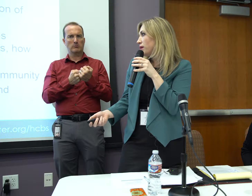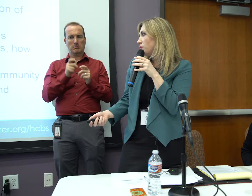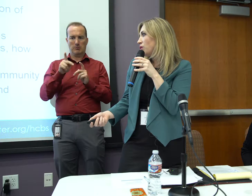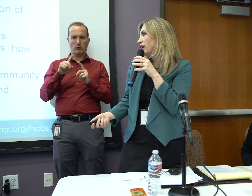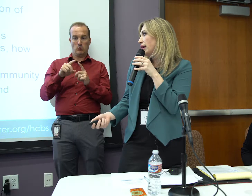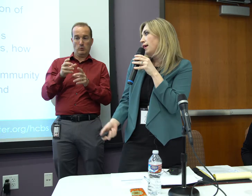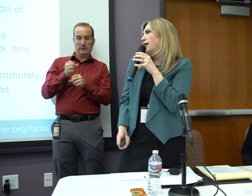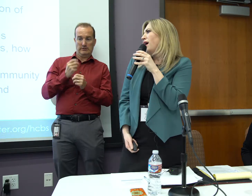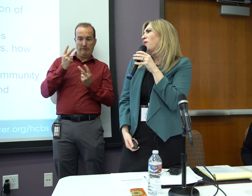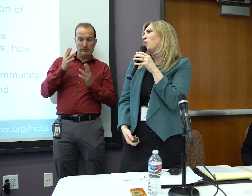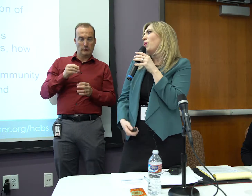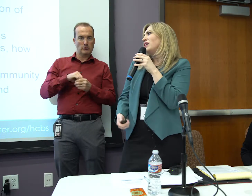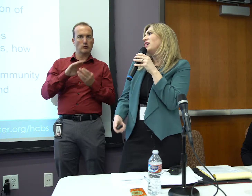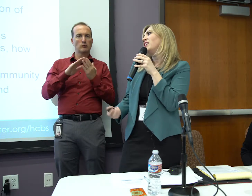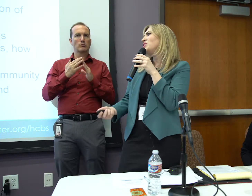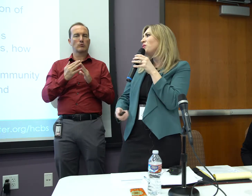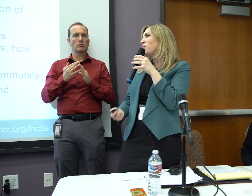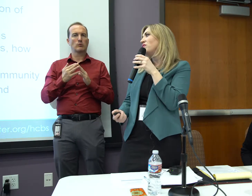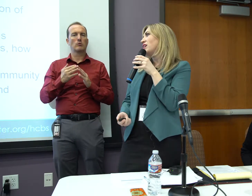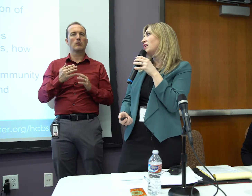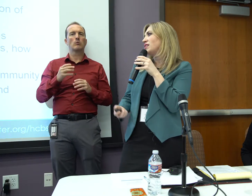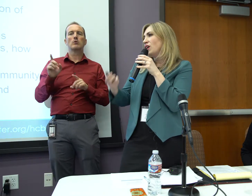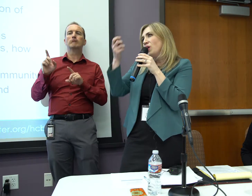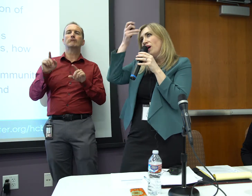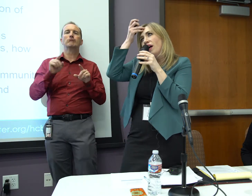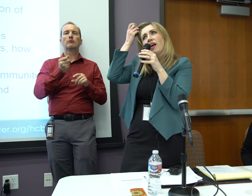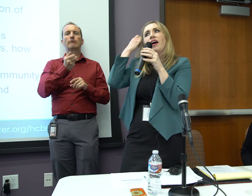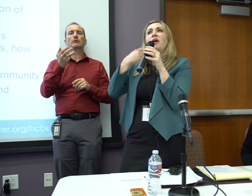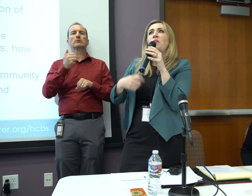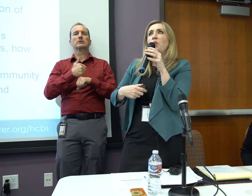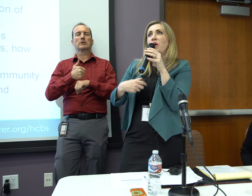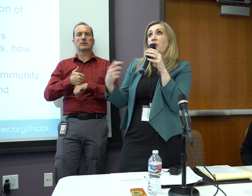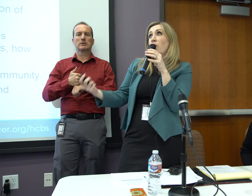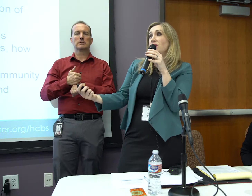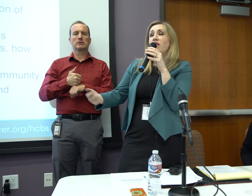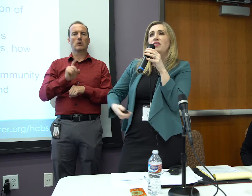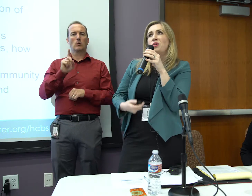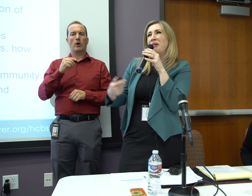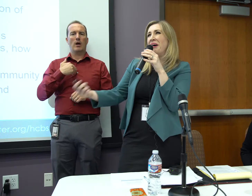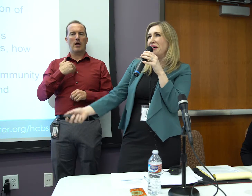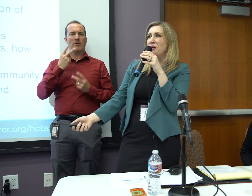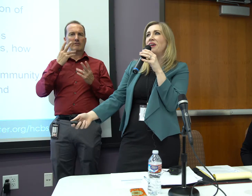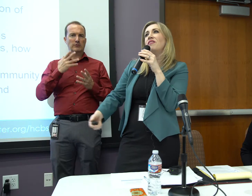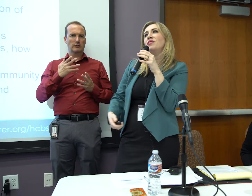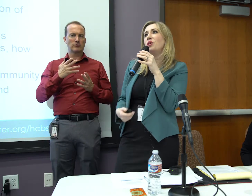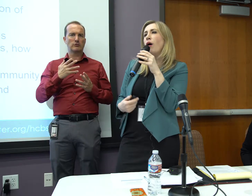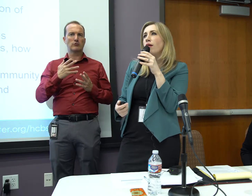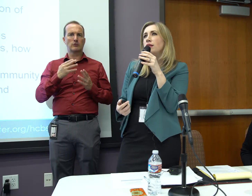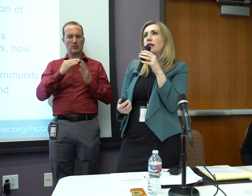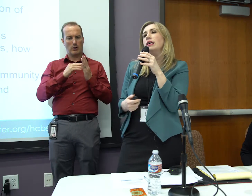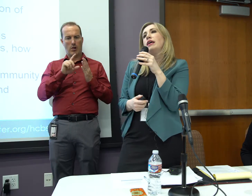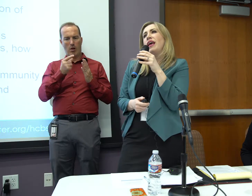visitors from the community. We went to a couple of settings where there was like a visitor log or a